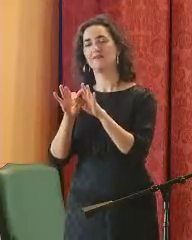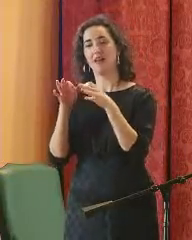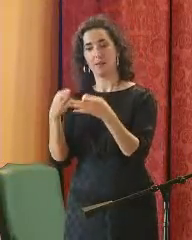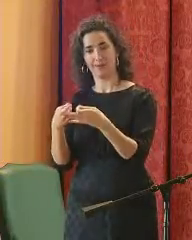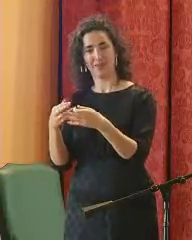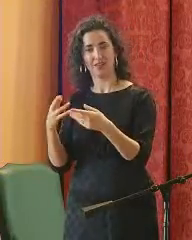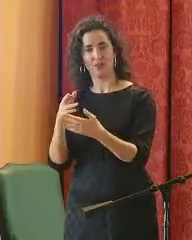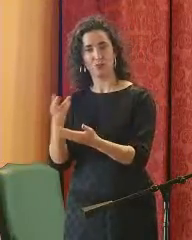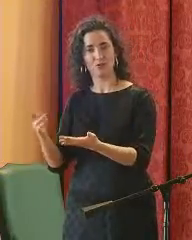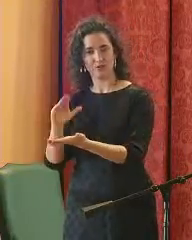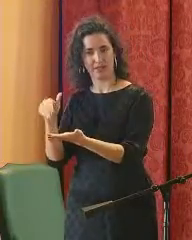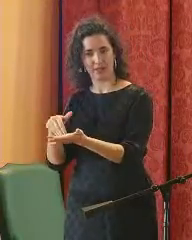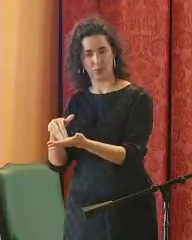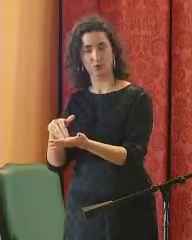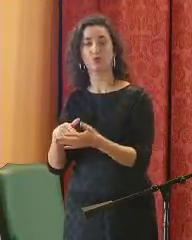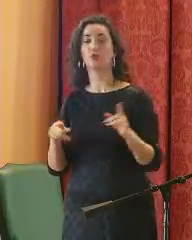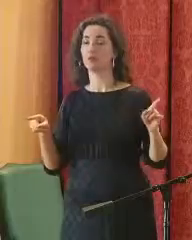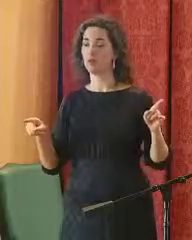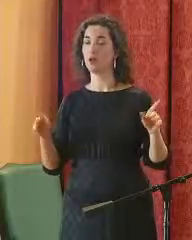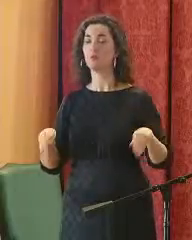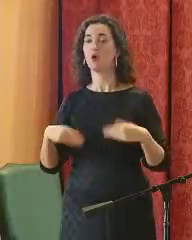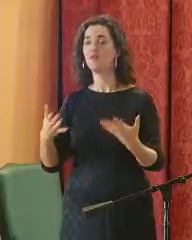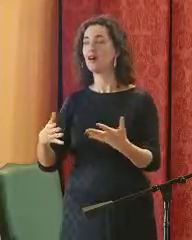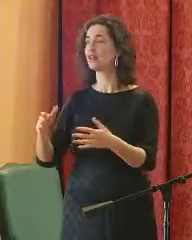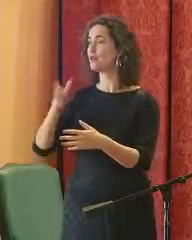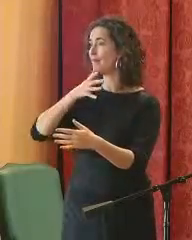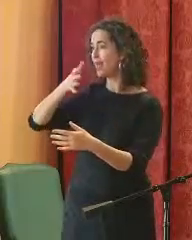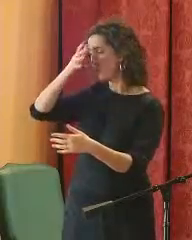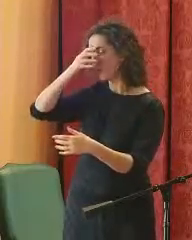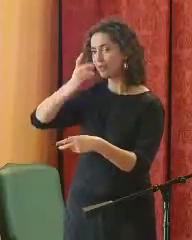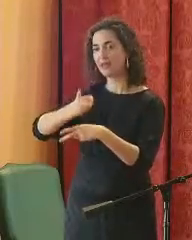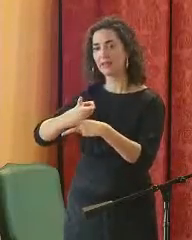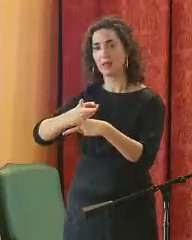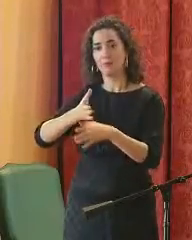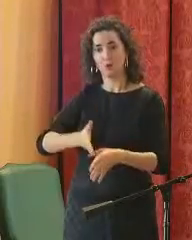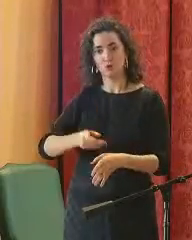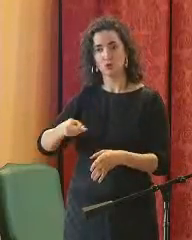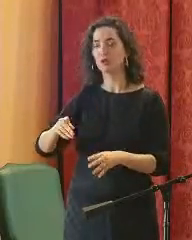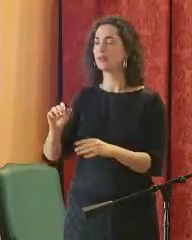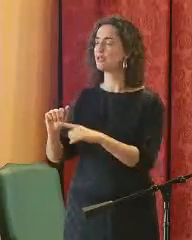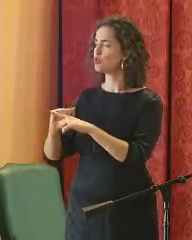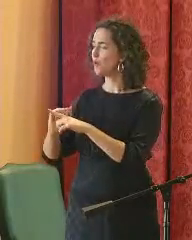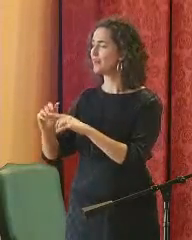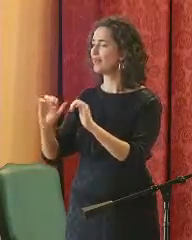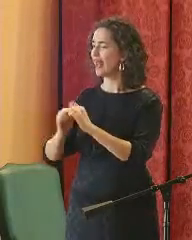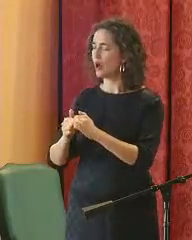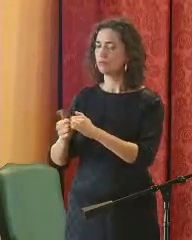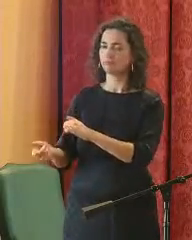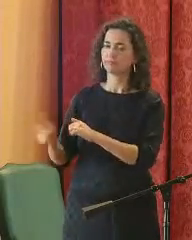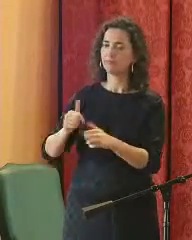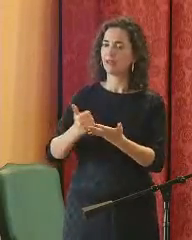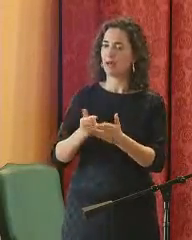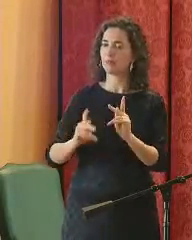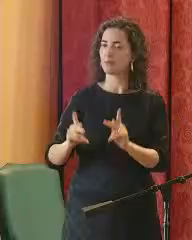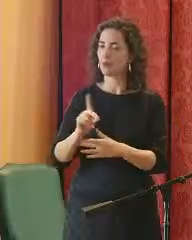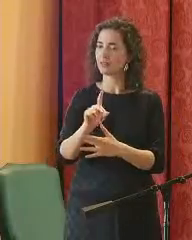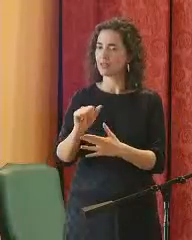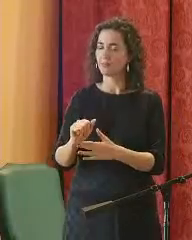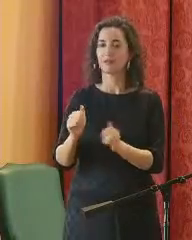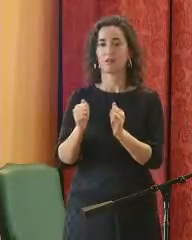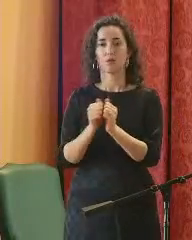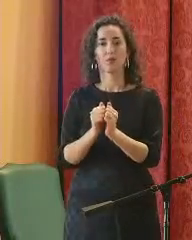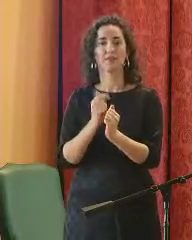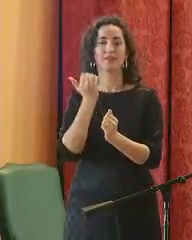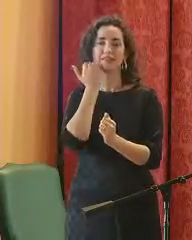provide statewide training for parents and caregivers in oral hygiene best practices. She